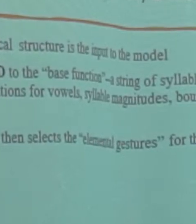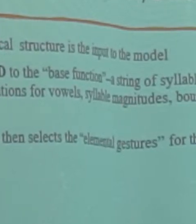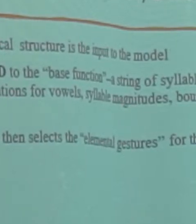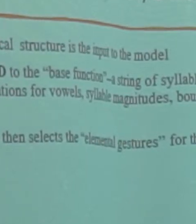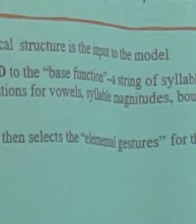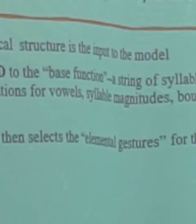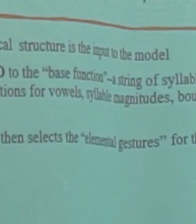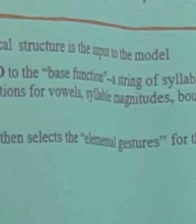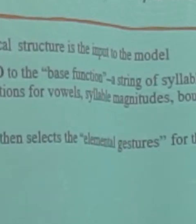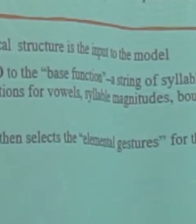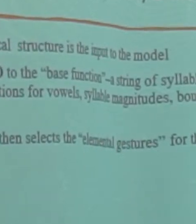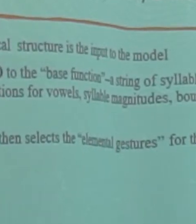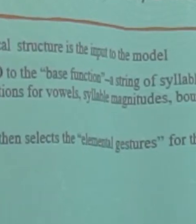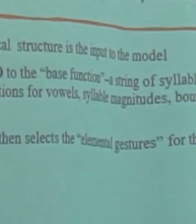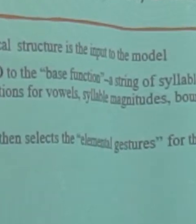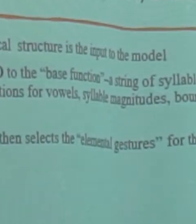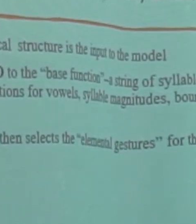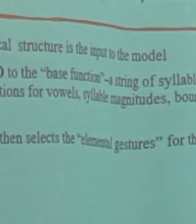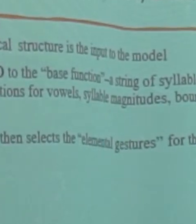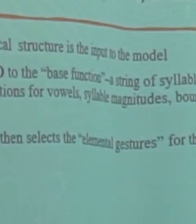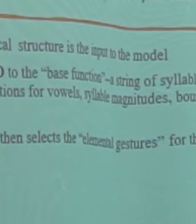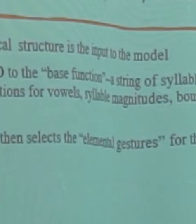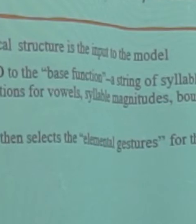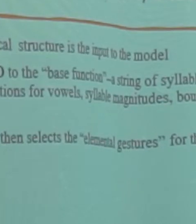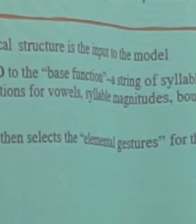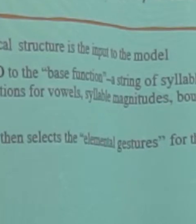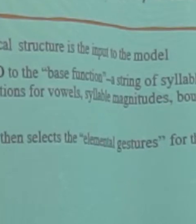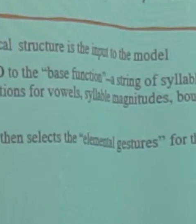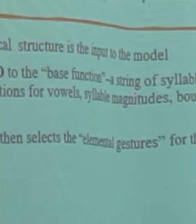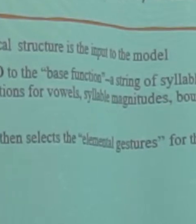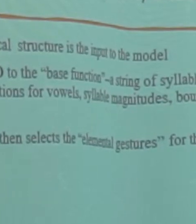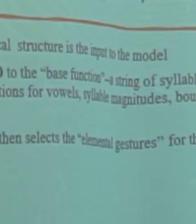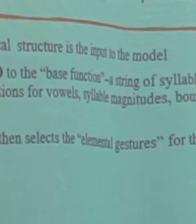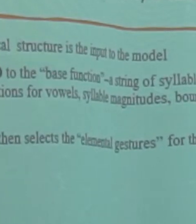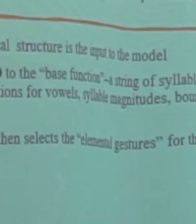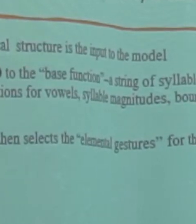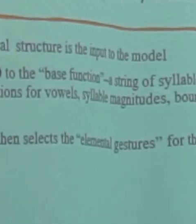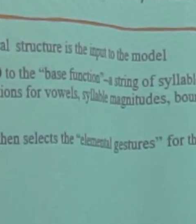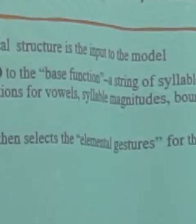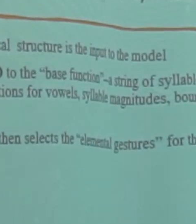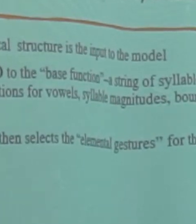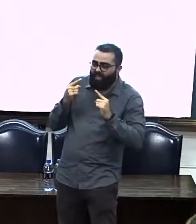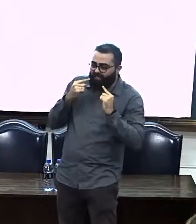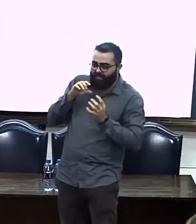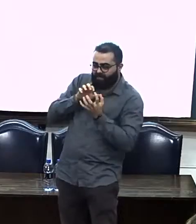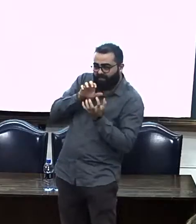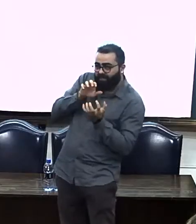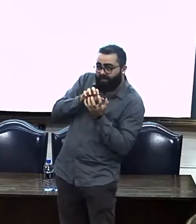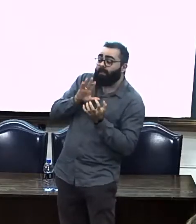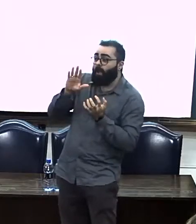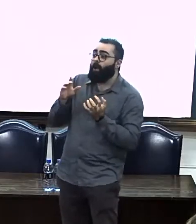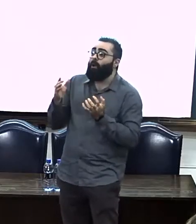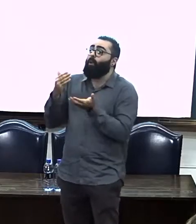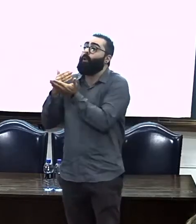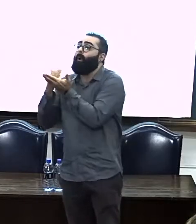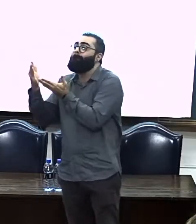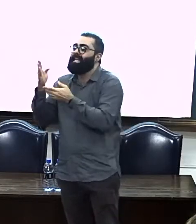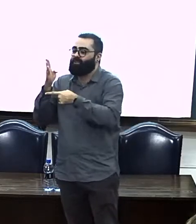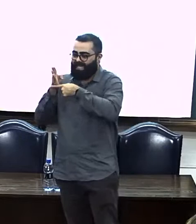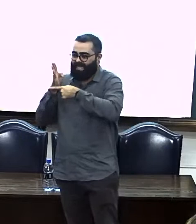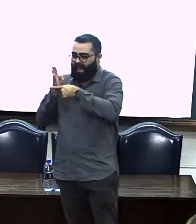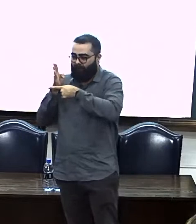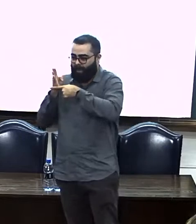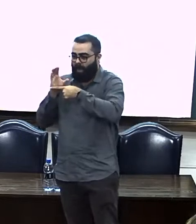elemental gestures of the syllable margins, what she calls the onset and codas. And then there